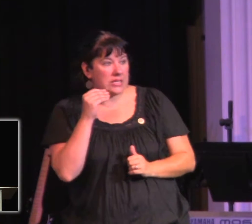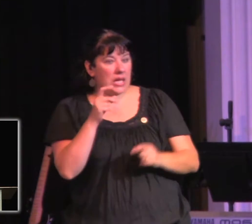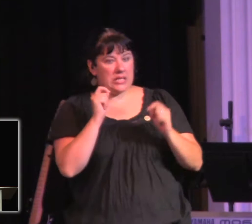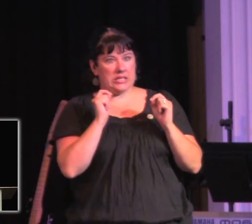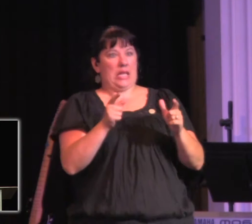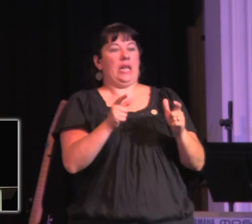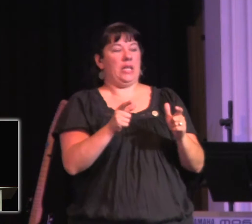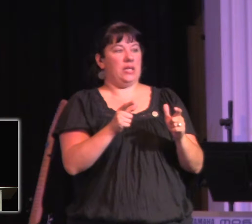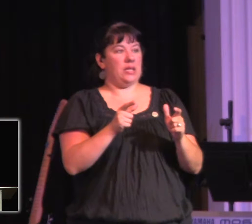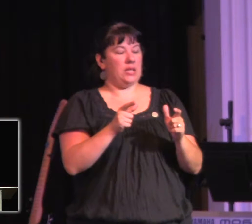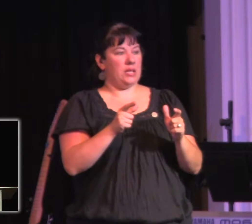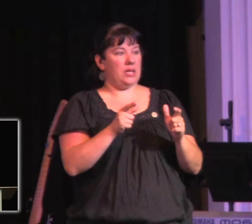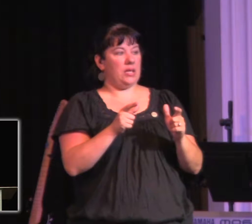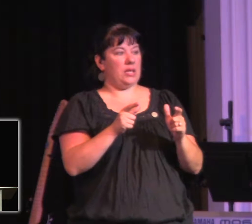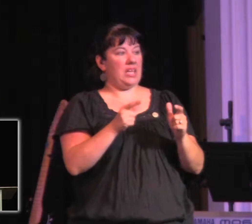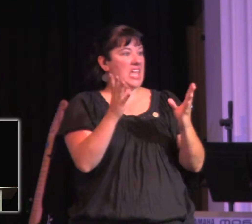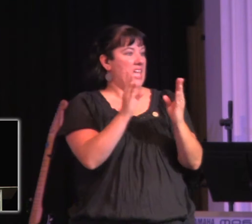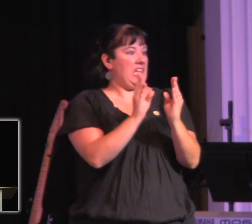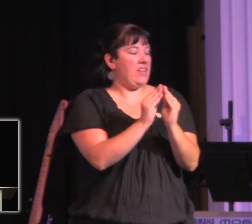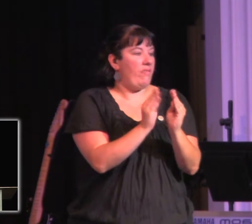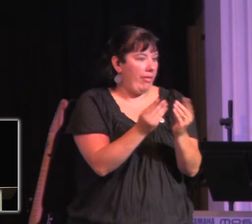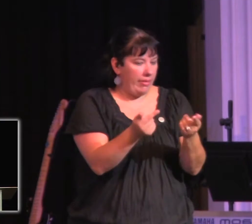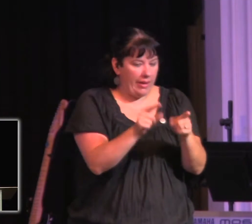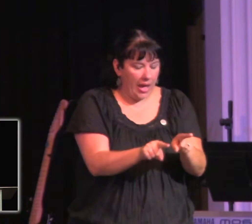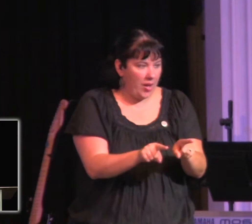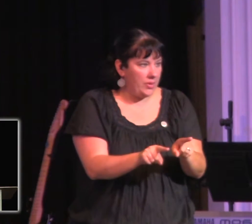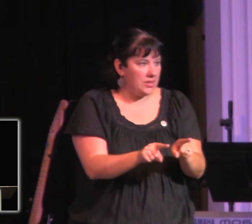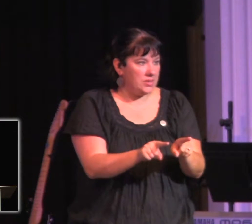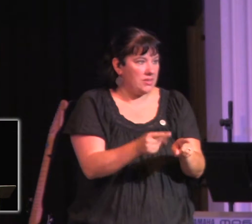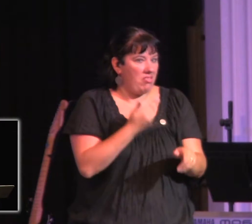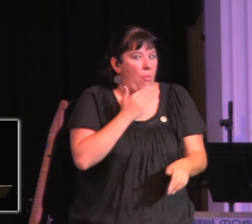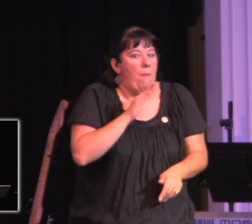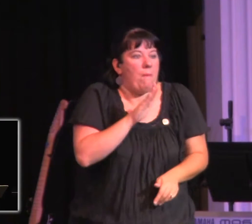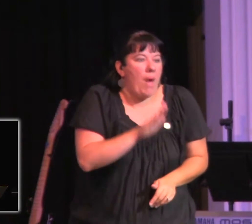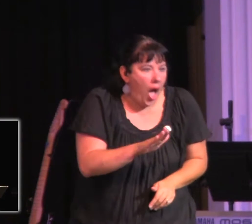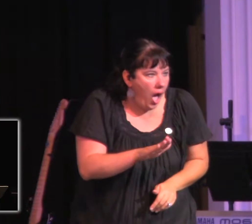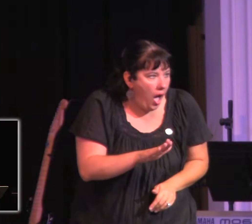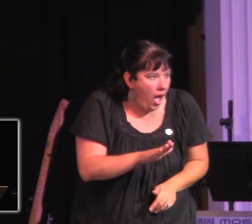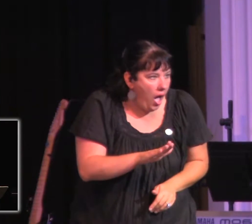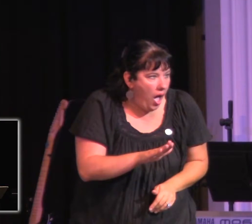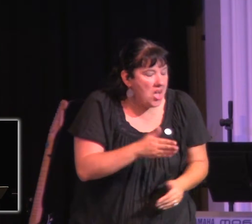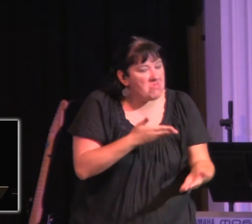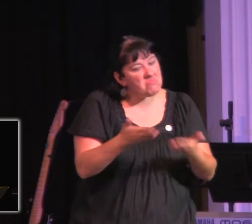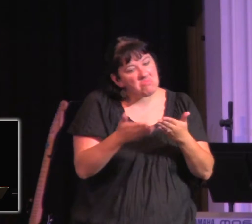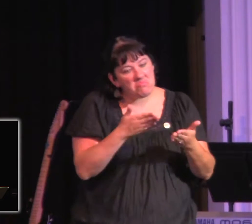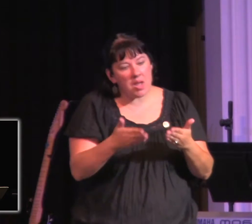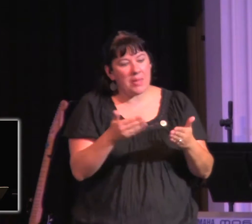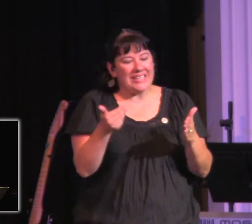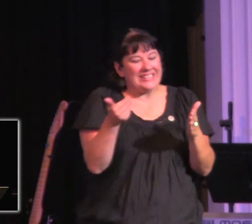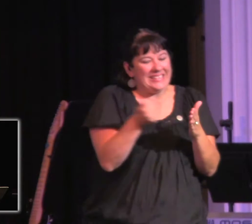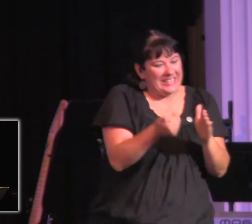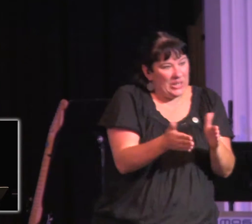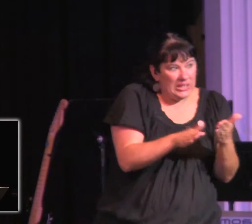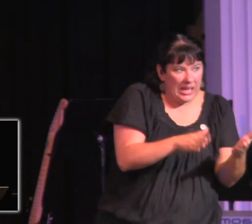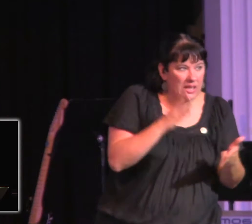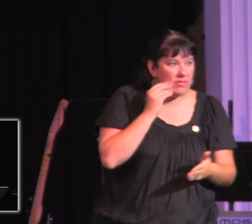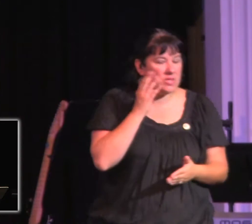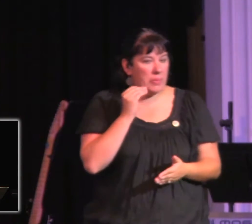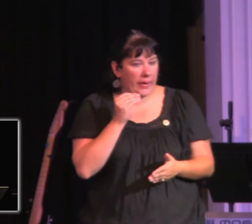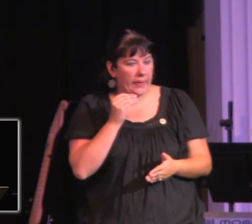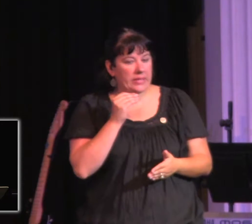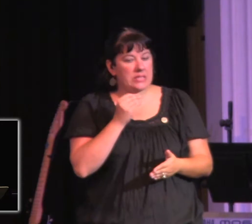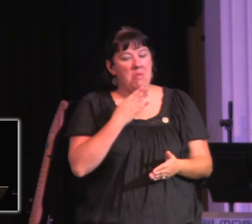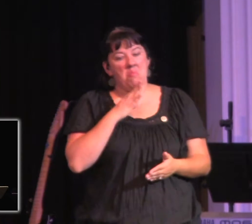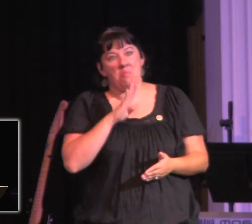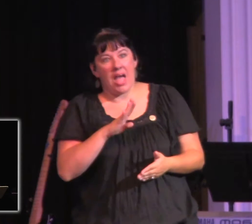to some scary situation, near-death experience, bad, terrifying weather, those kinds of things, car